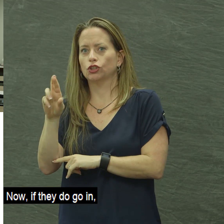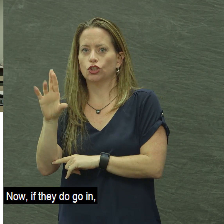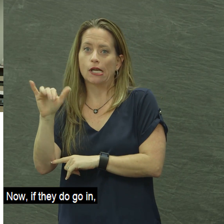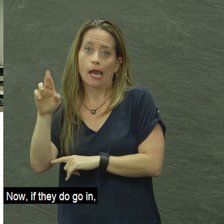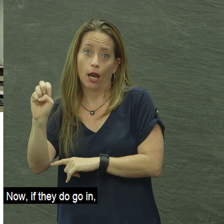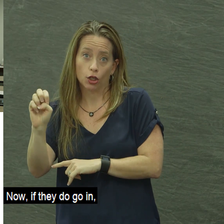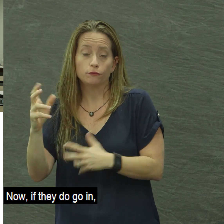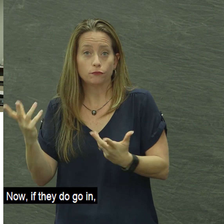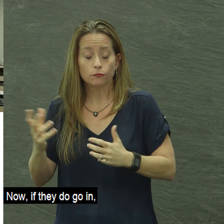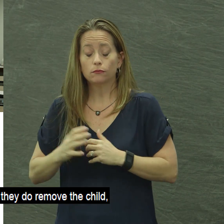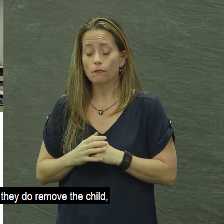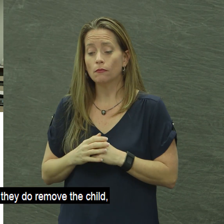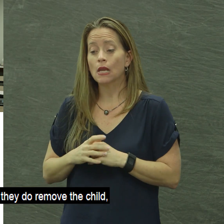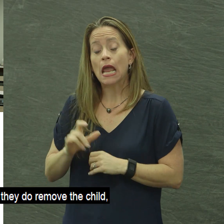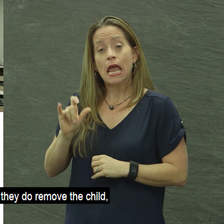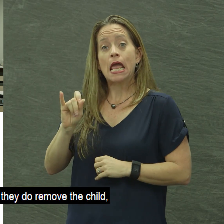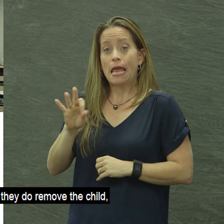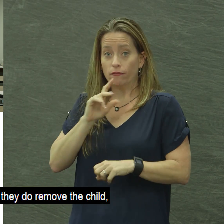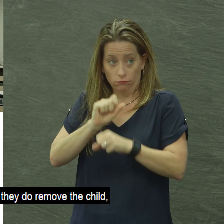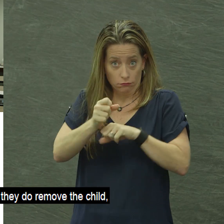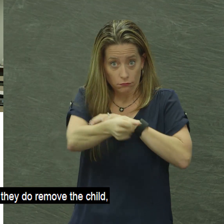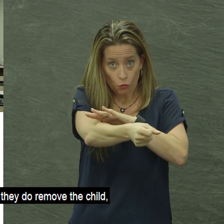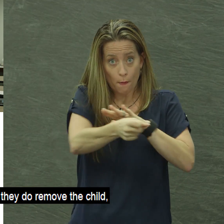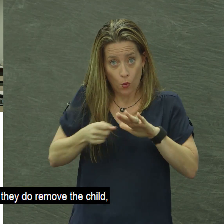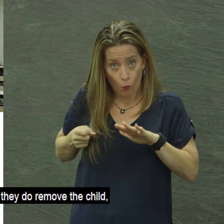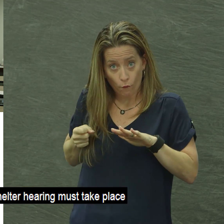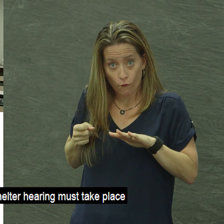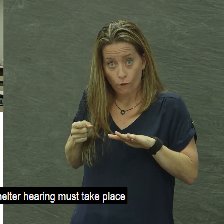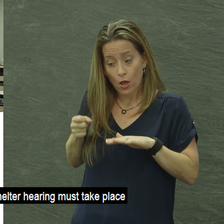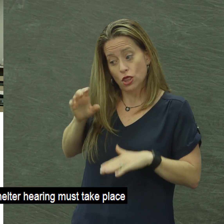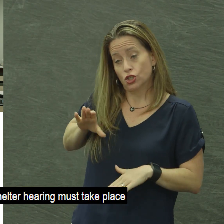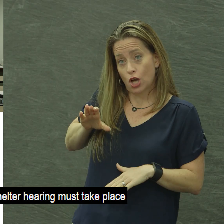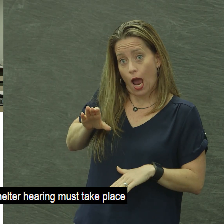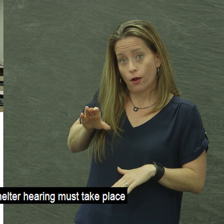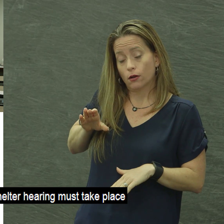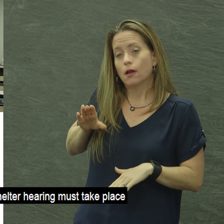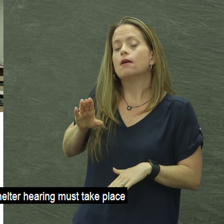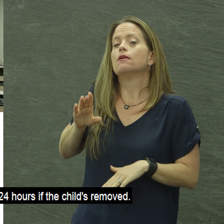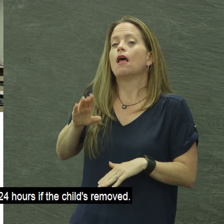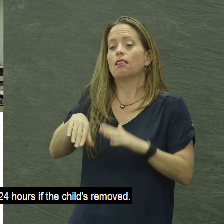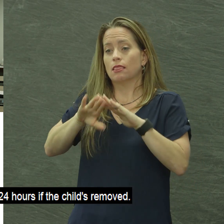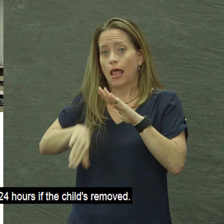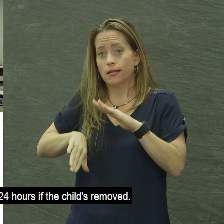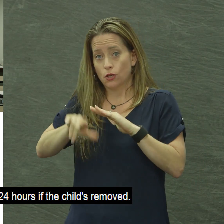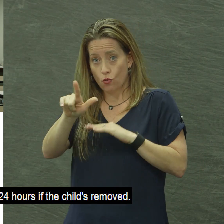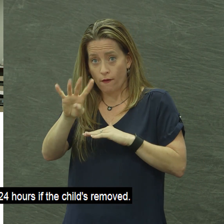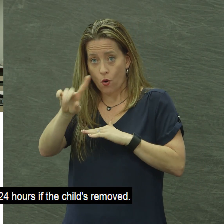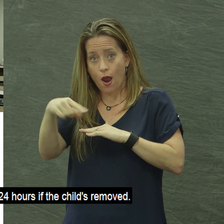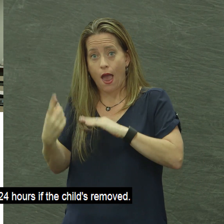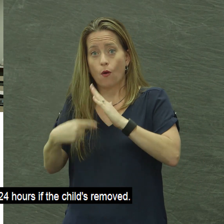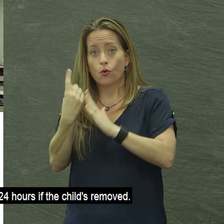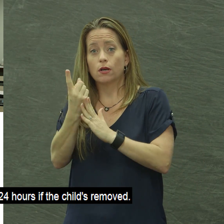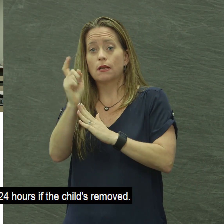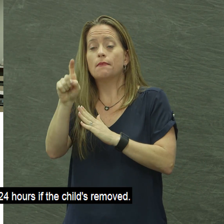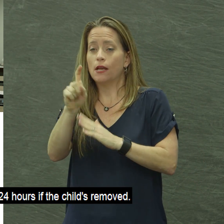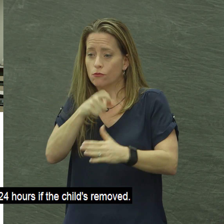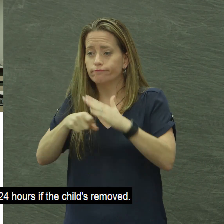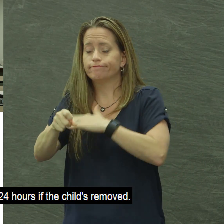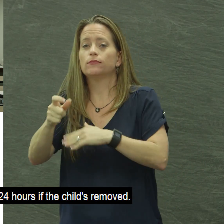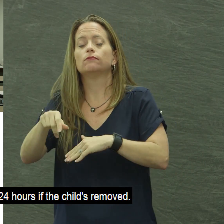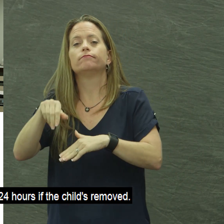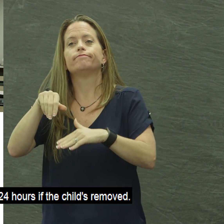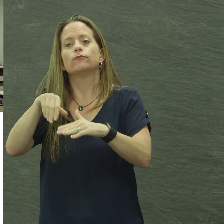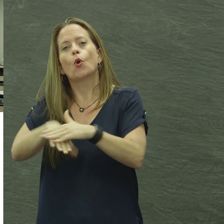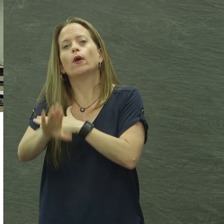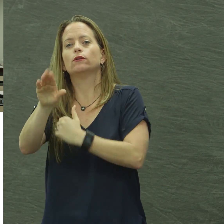they do remove the child, the shelter hearing must take place within 24 hours if the child's